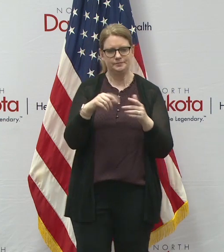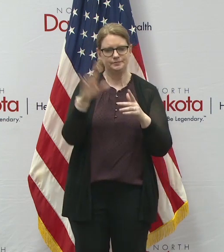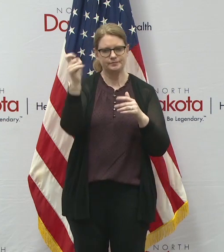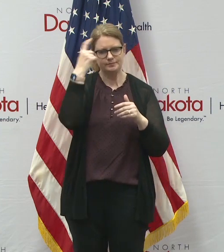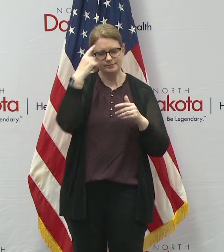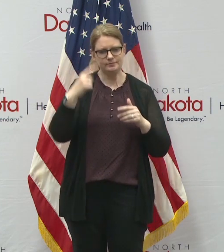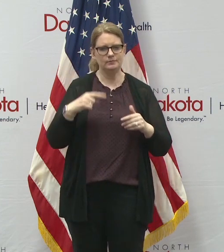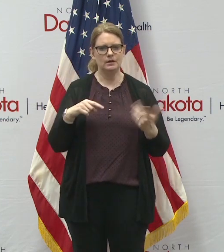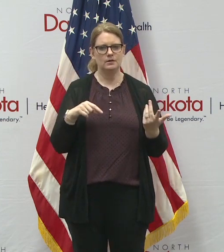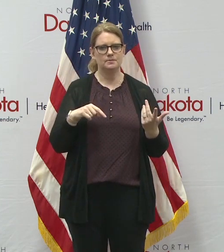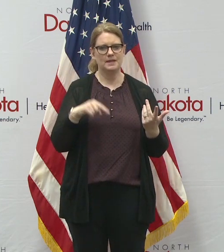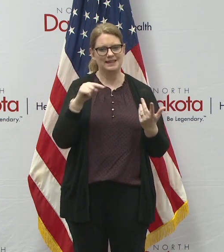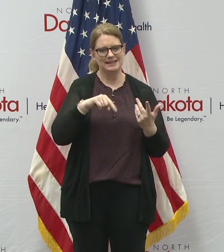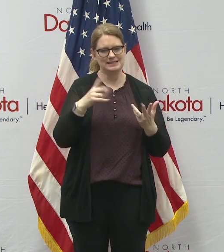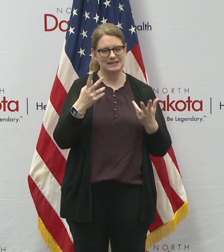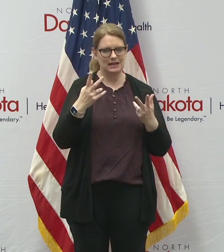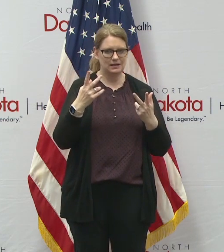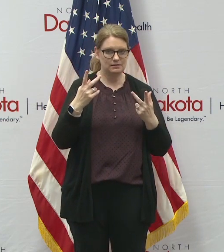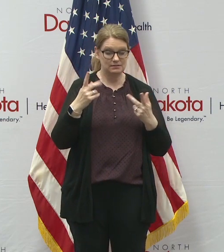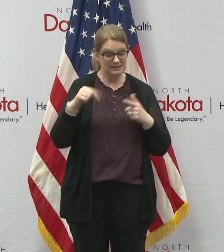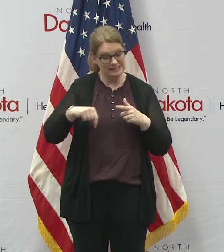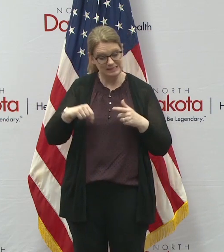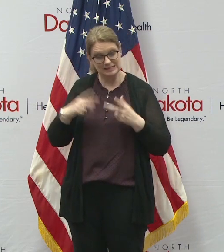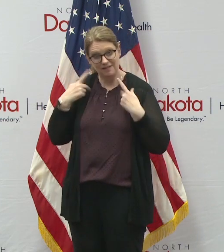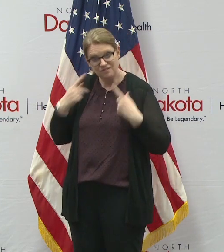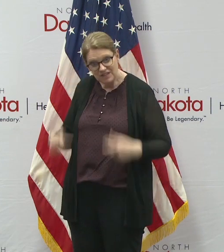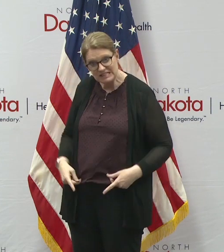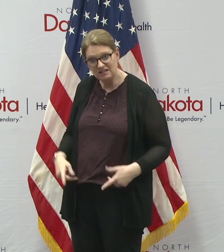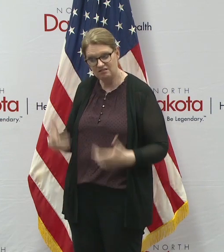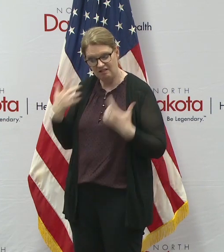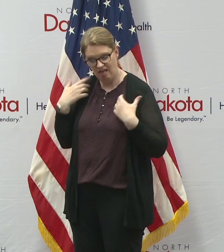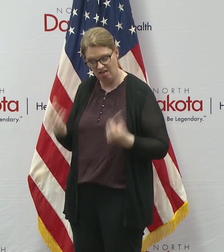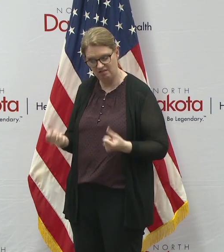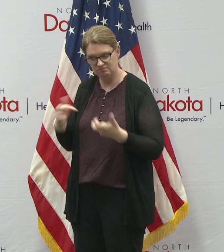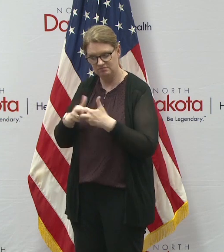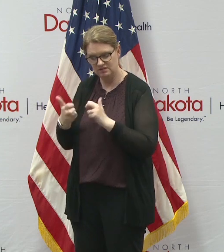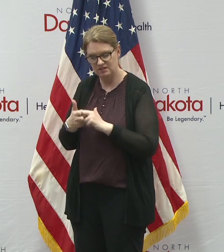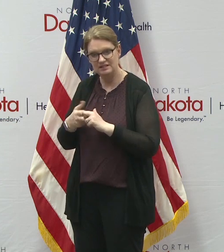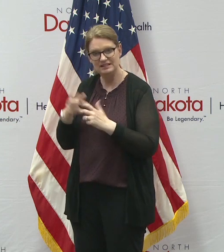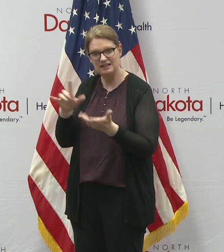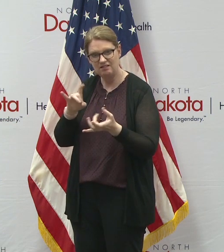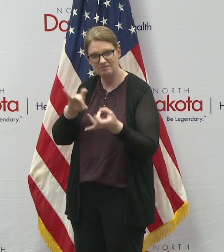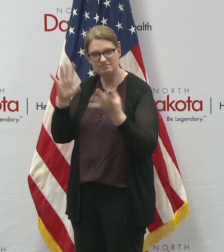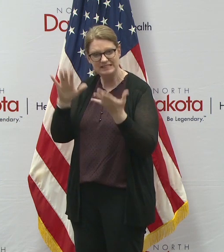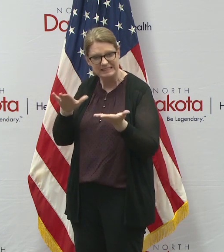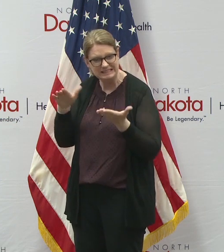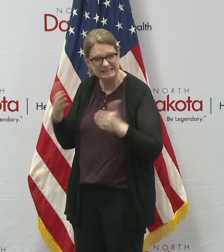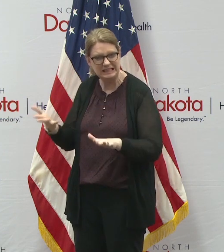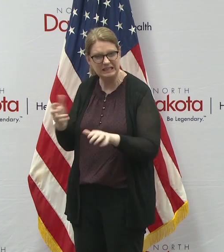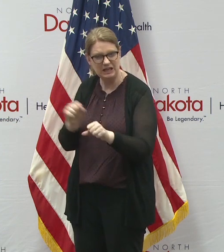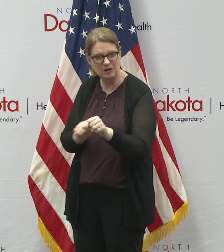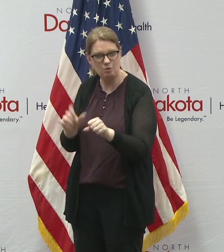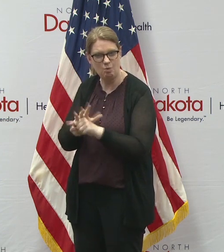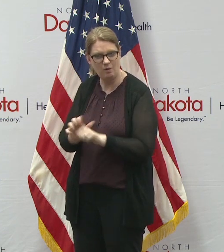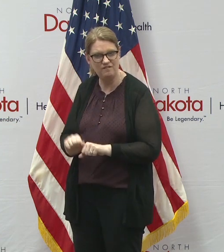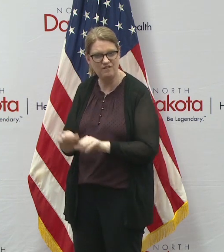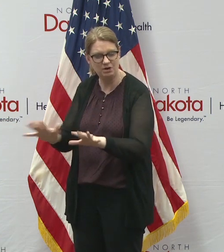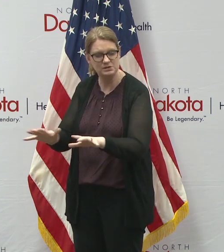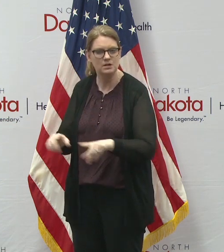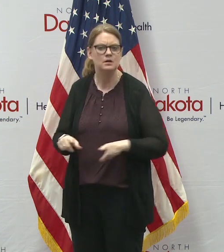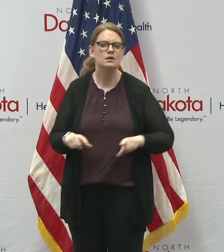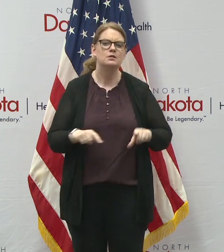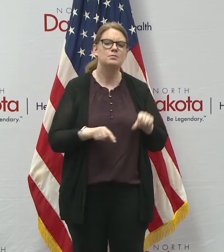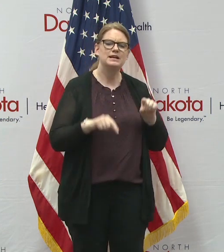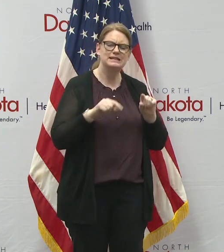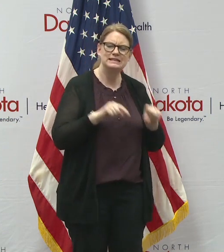this physical health crisis, the deadly coronavirus. We also need to make sure that as we go